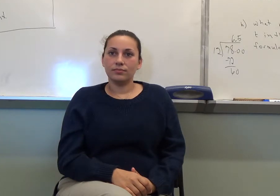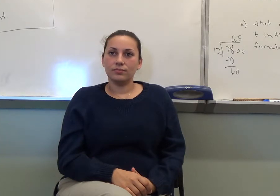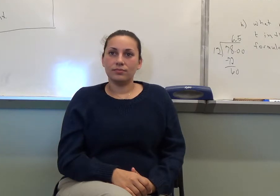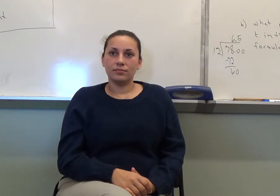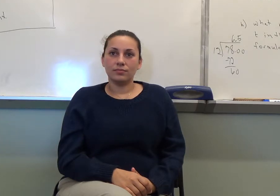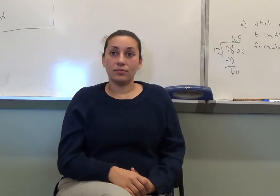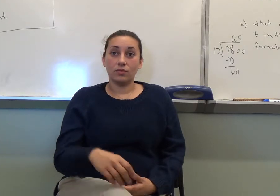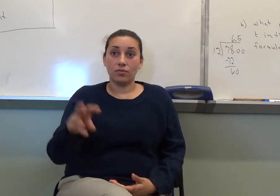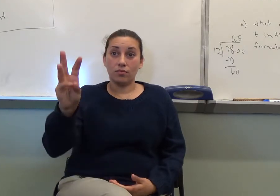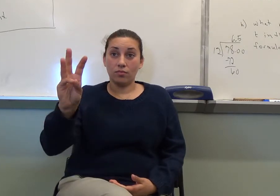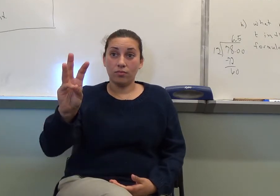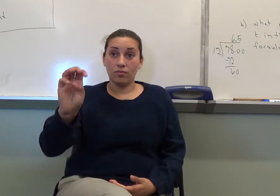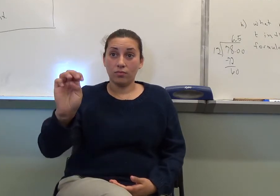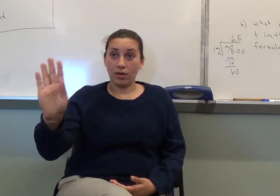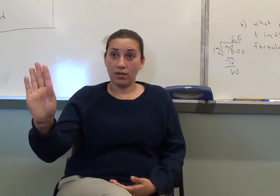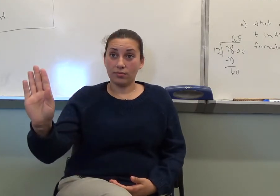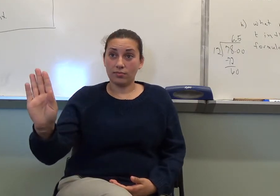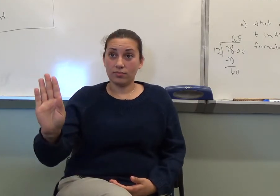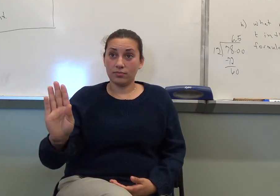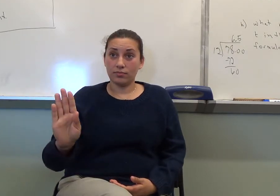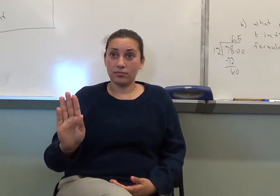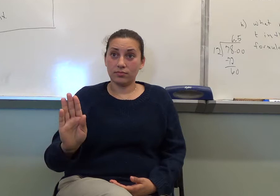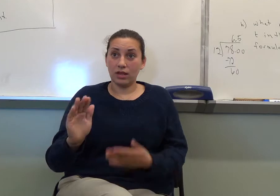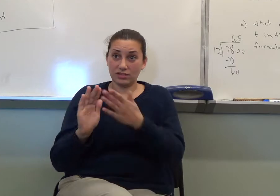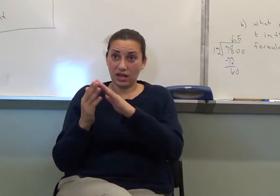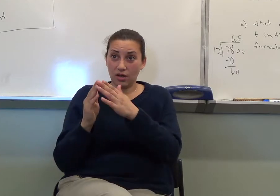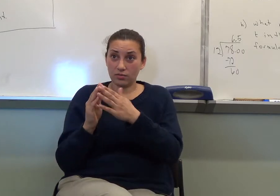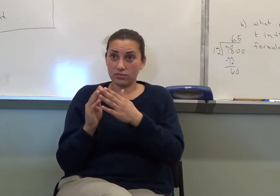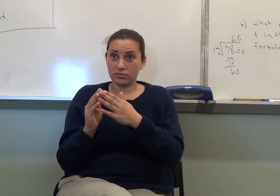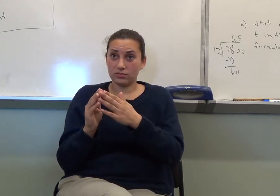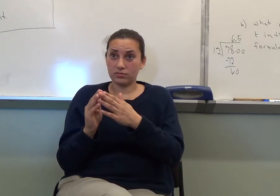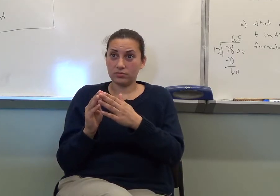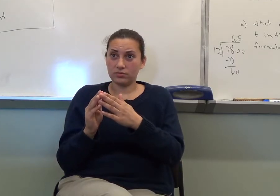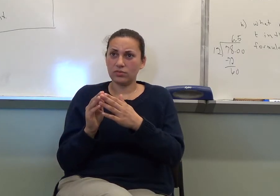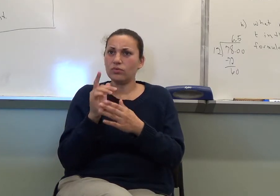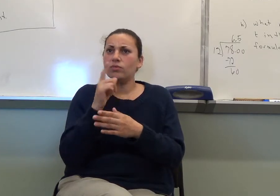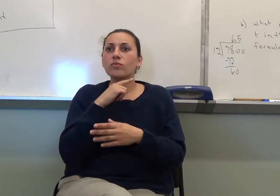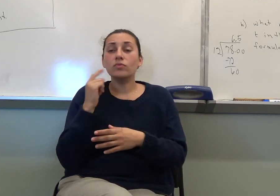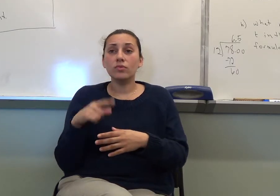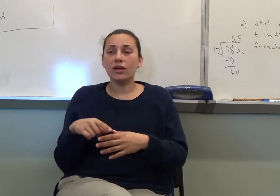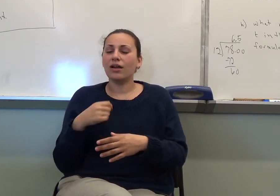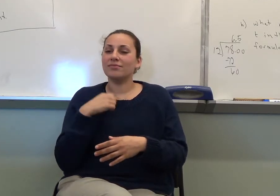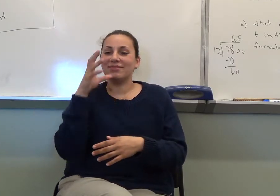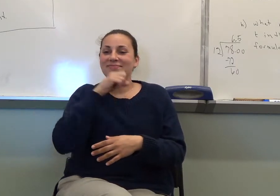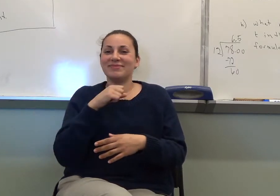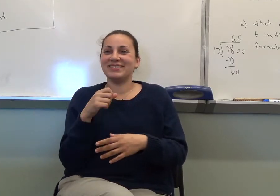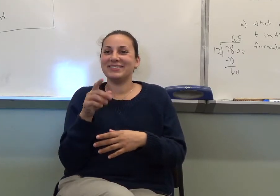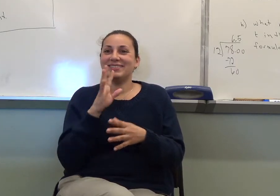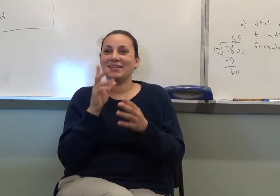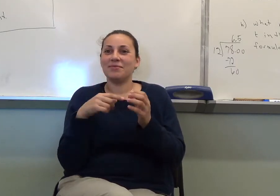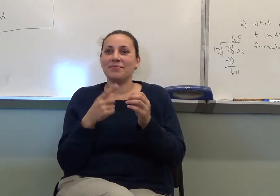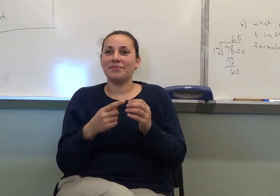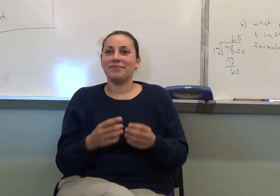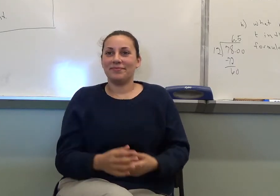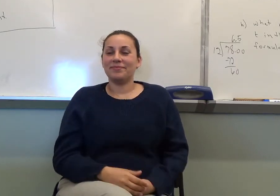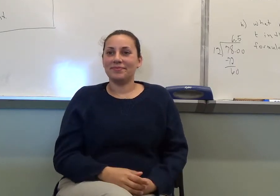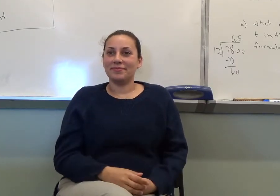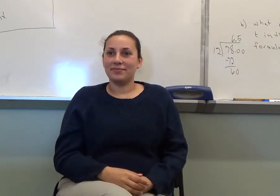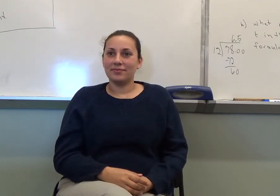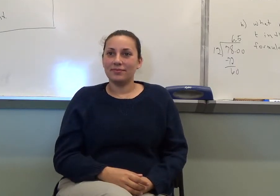why Dr. Little said it's a good idea to get a scientific calculator, because you would get very